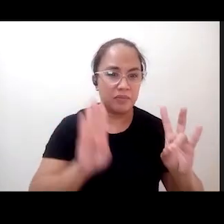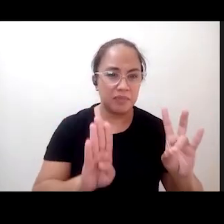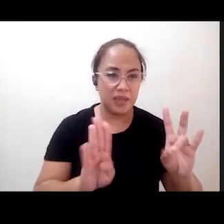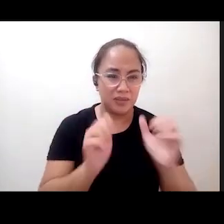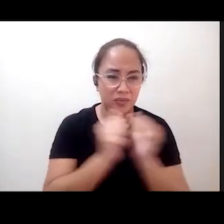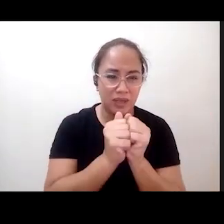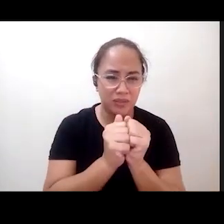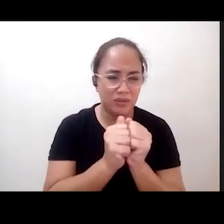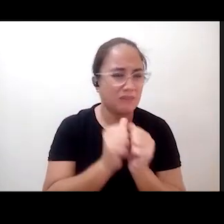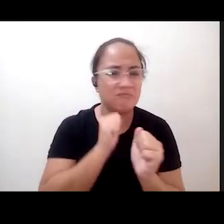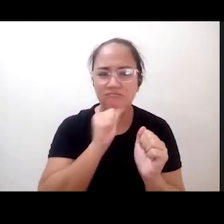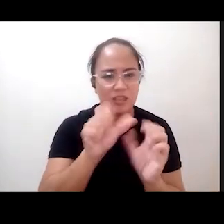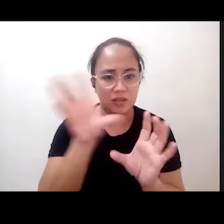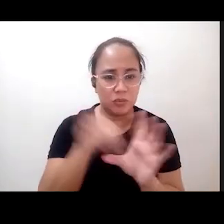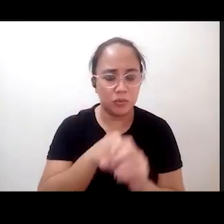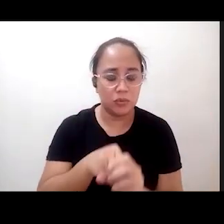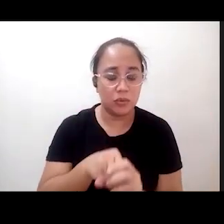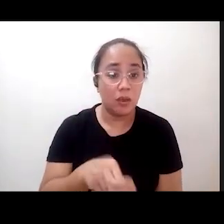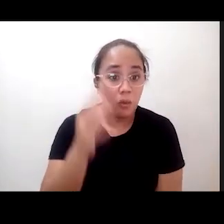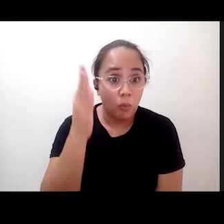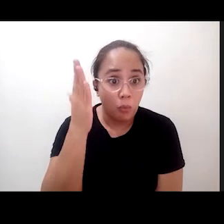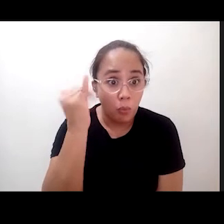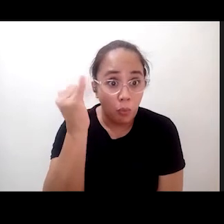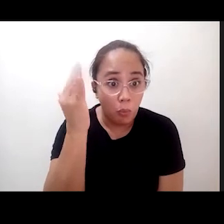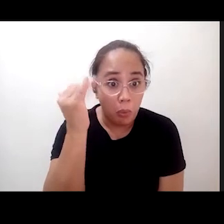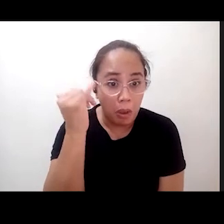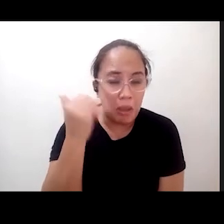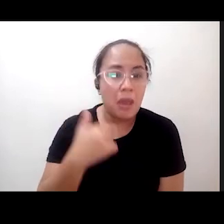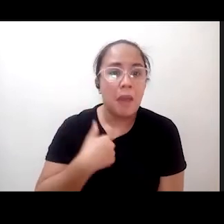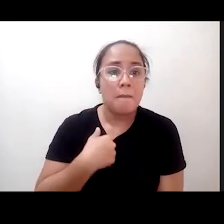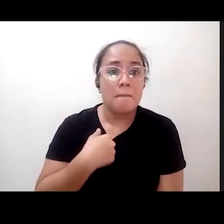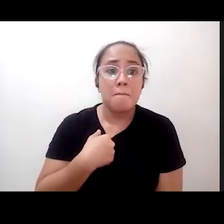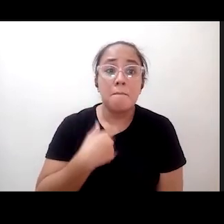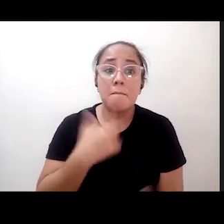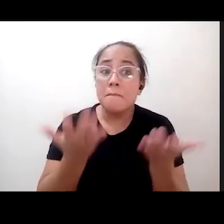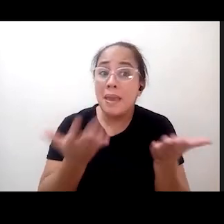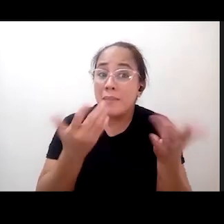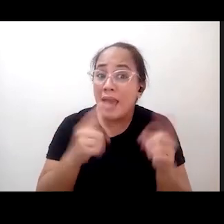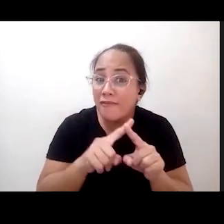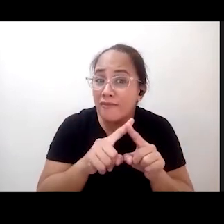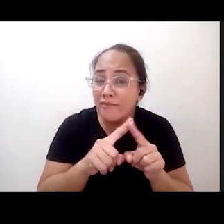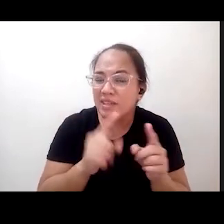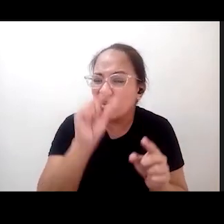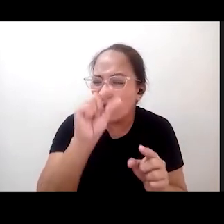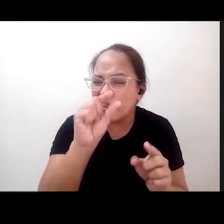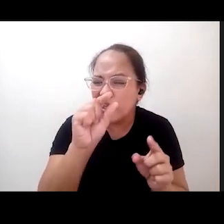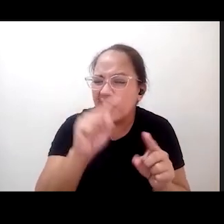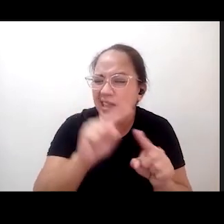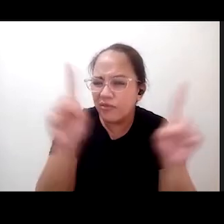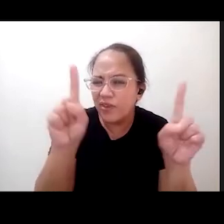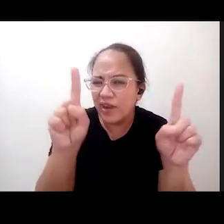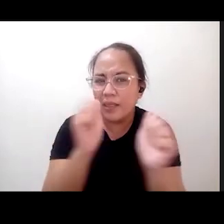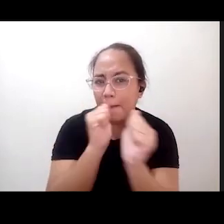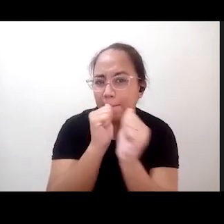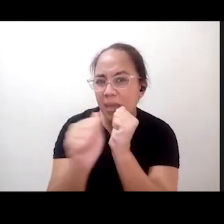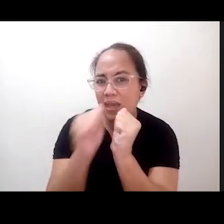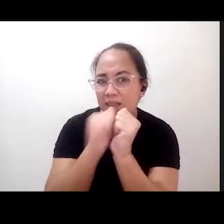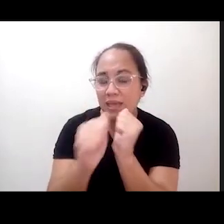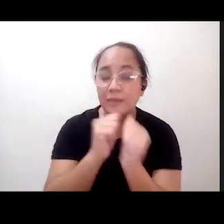because I think there may be slightly different meaning. So when you look at the signs,